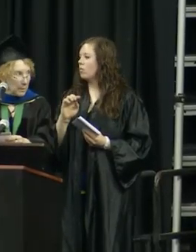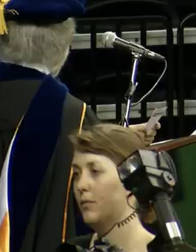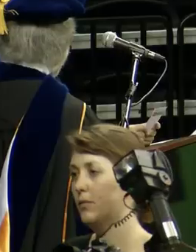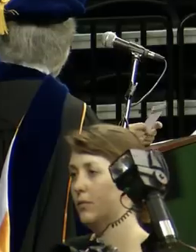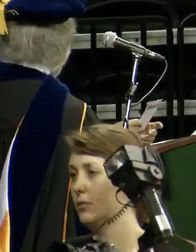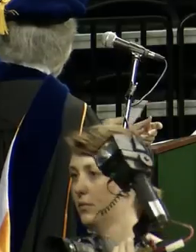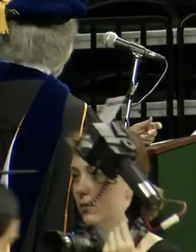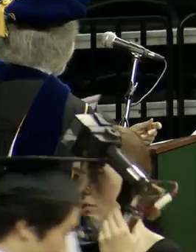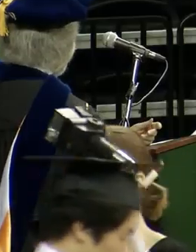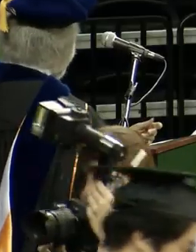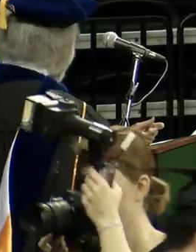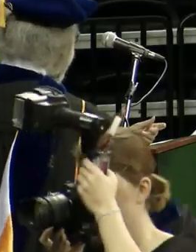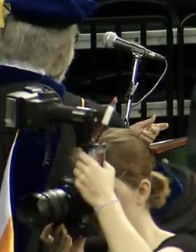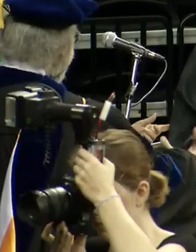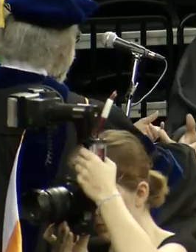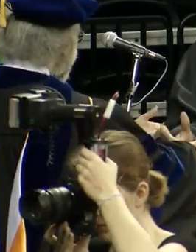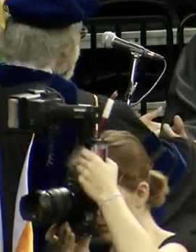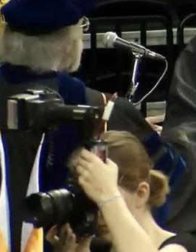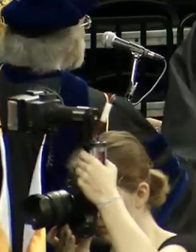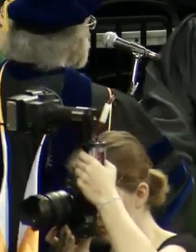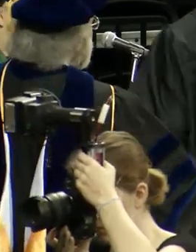Colton Wilson.